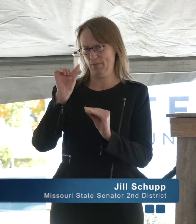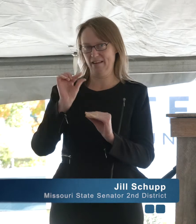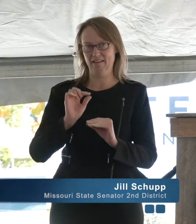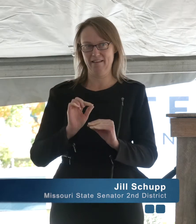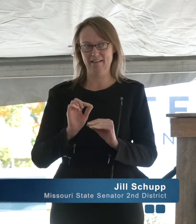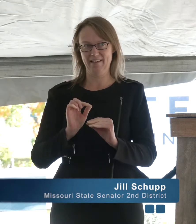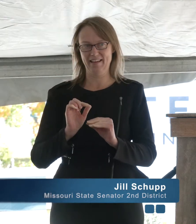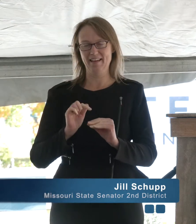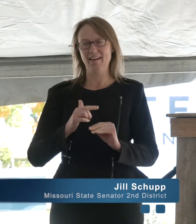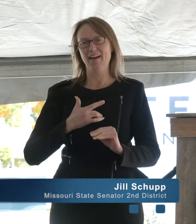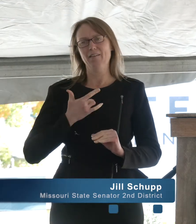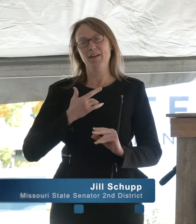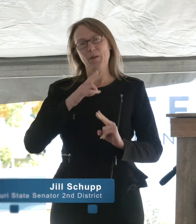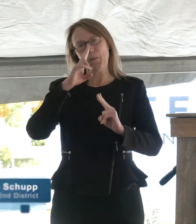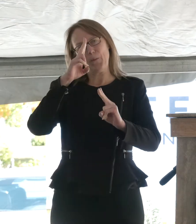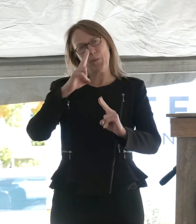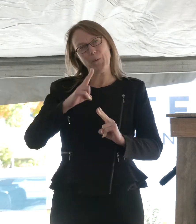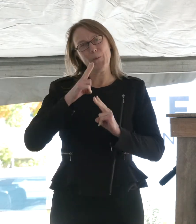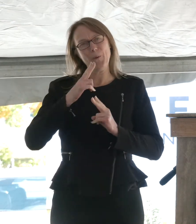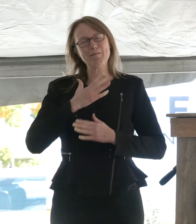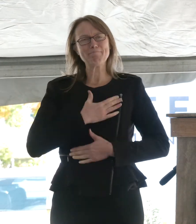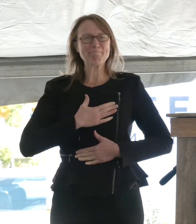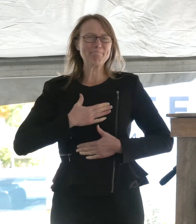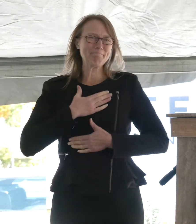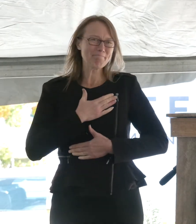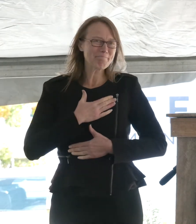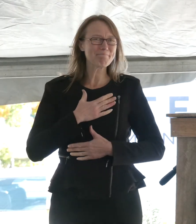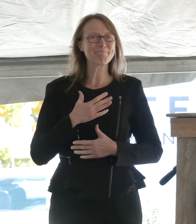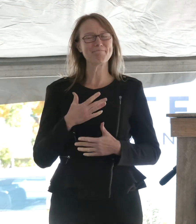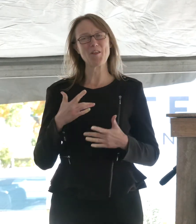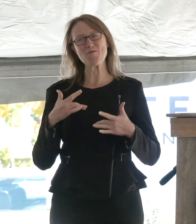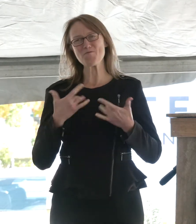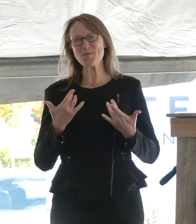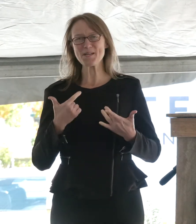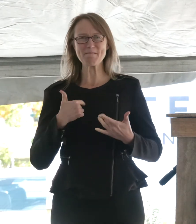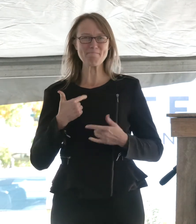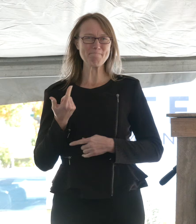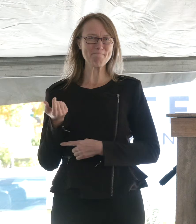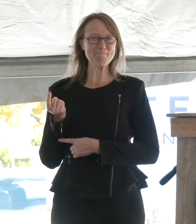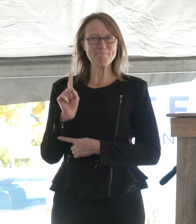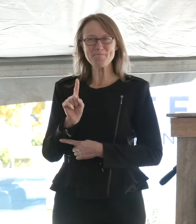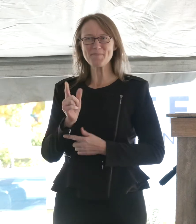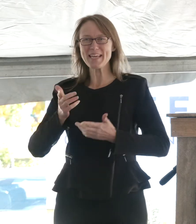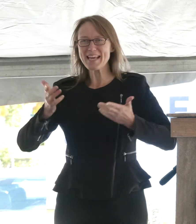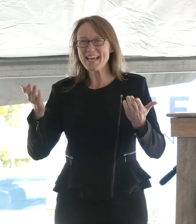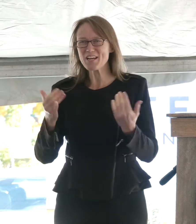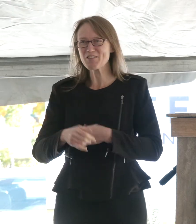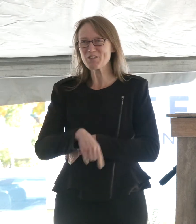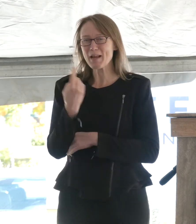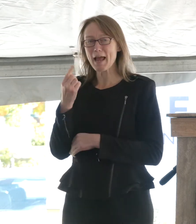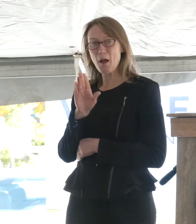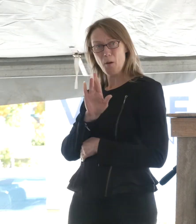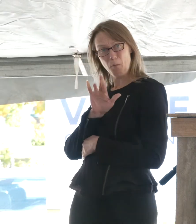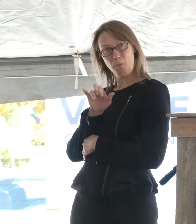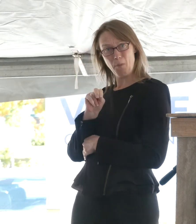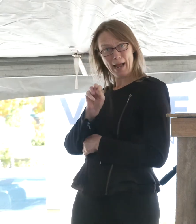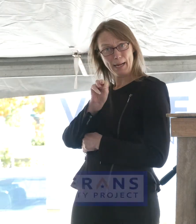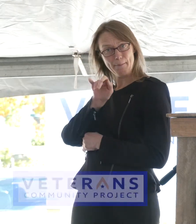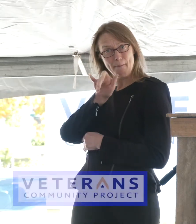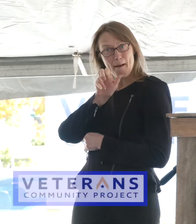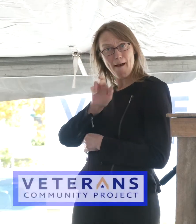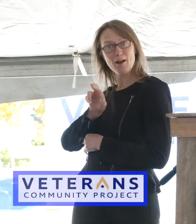am so honored and delighted to be here with all of you today. You know, Brian Meyer, you had a